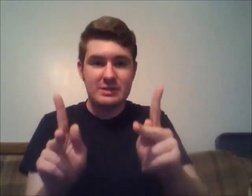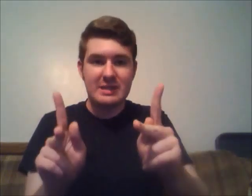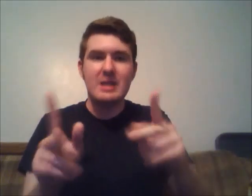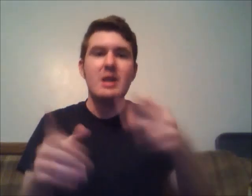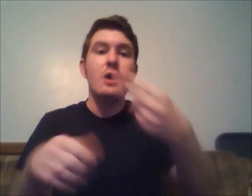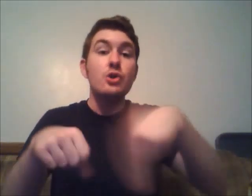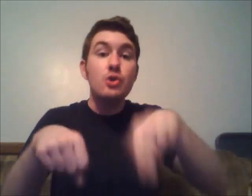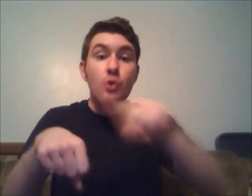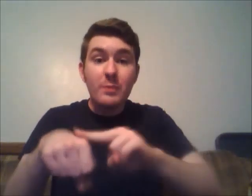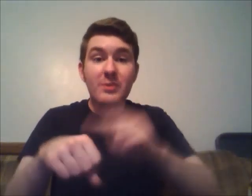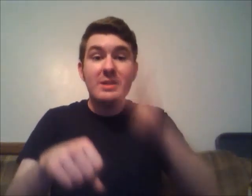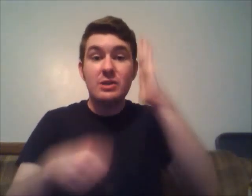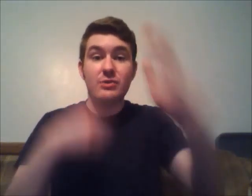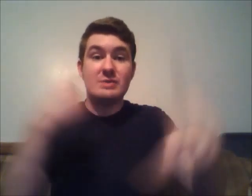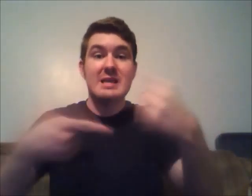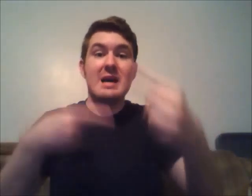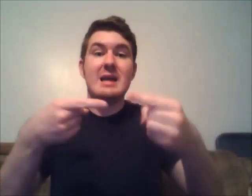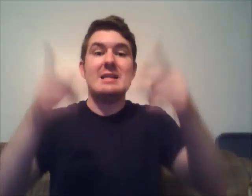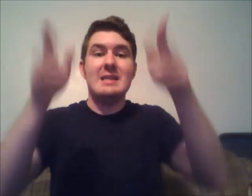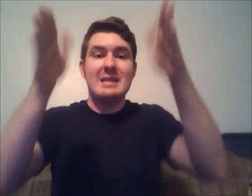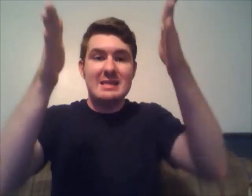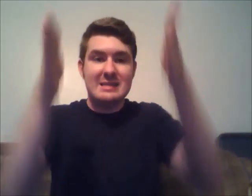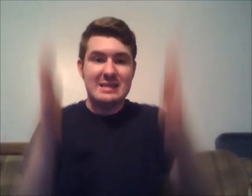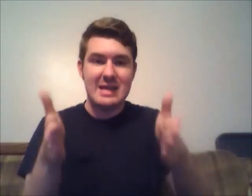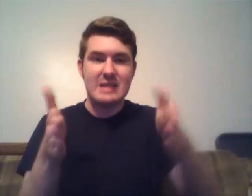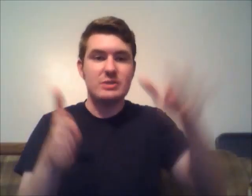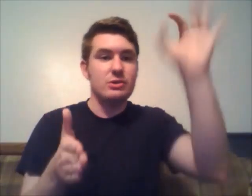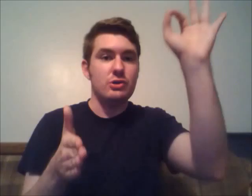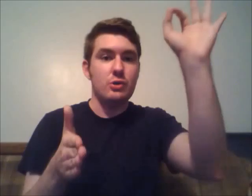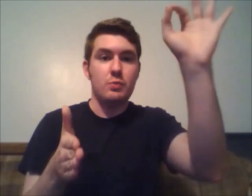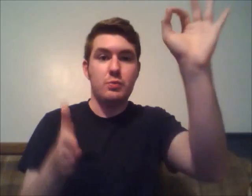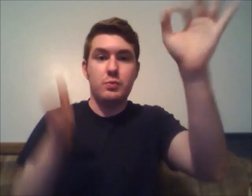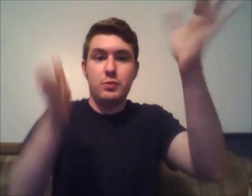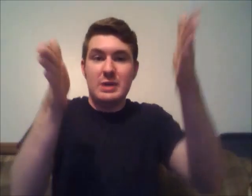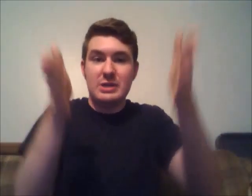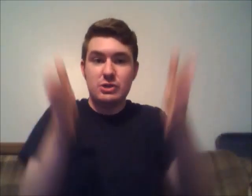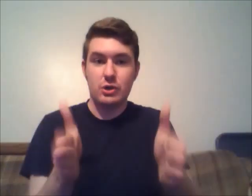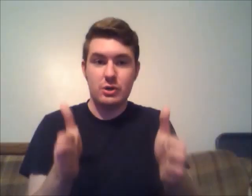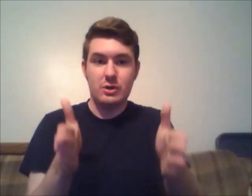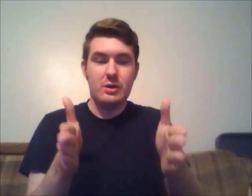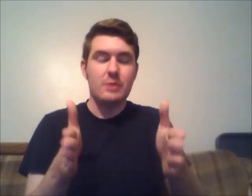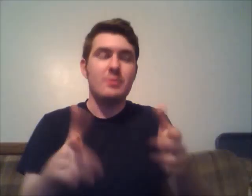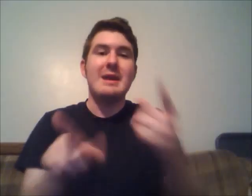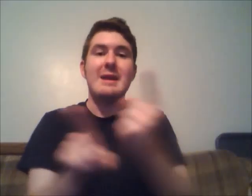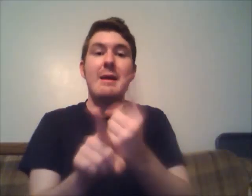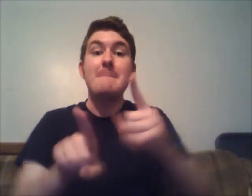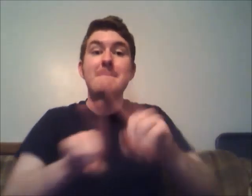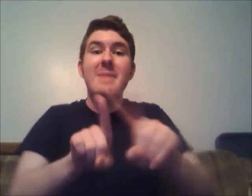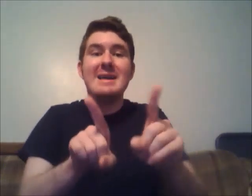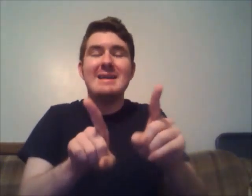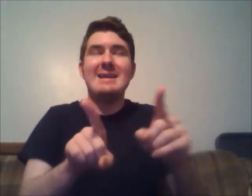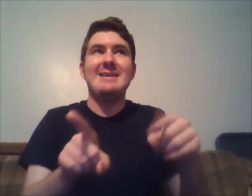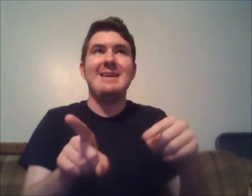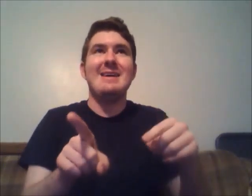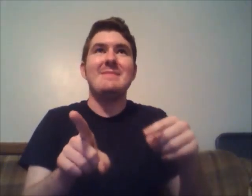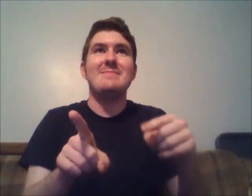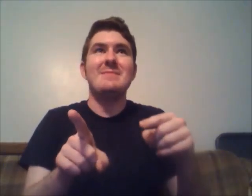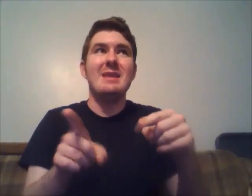person, normally you'll sign like this at the end. So you could do preacher, right? But